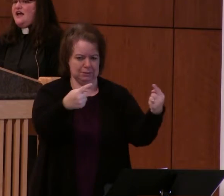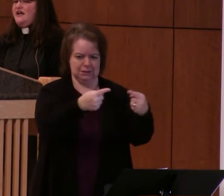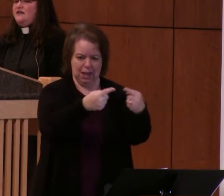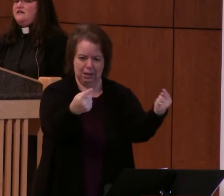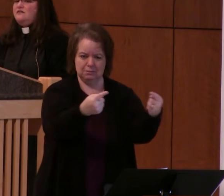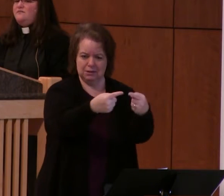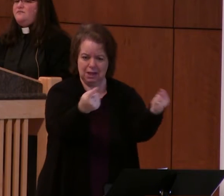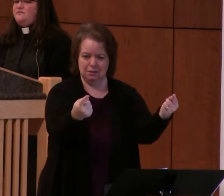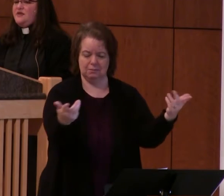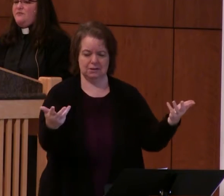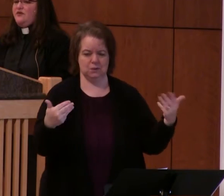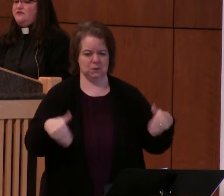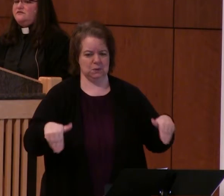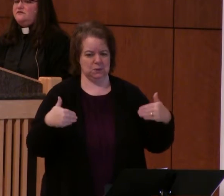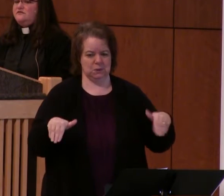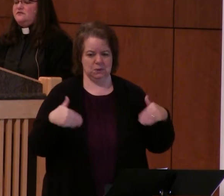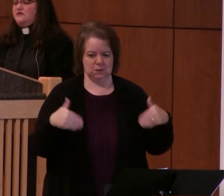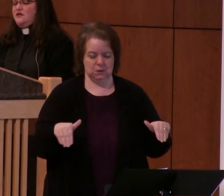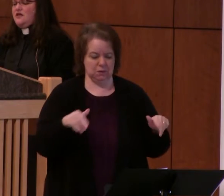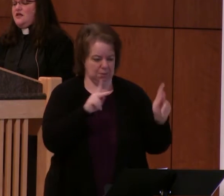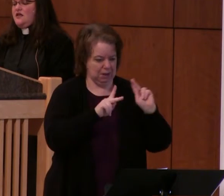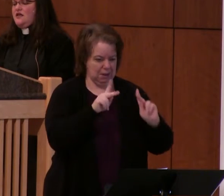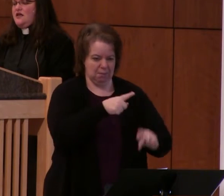There were dying people,